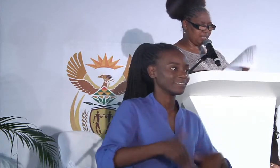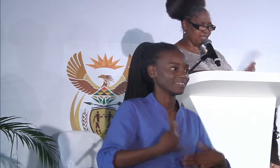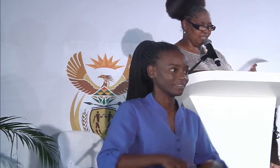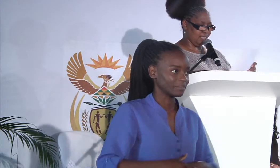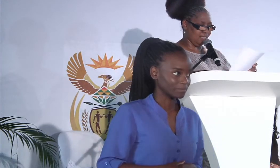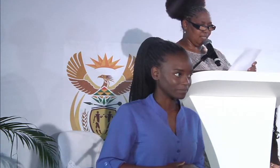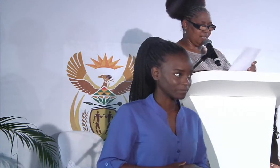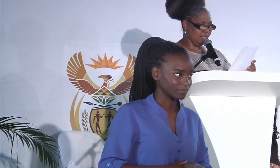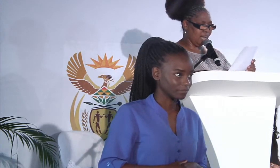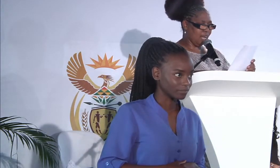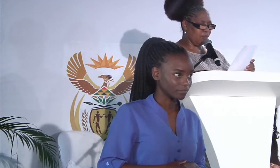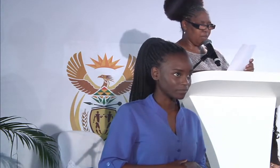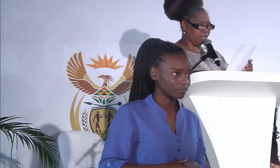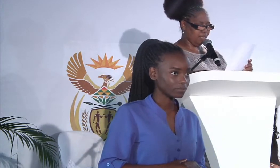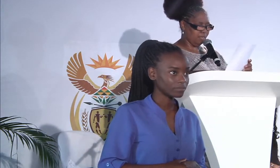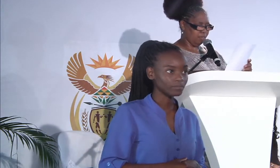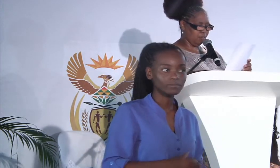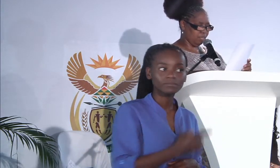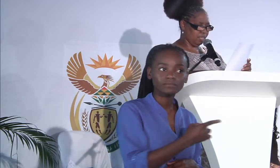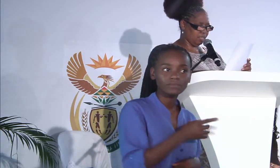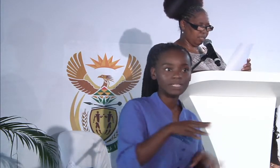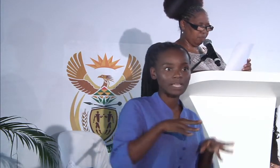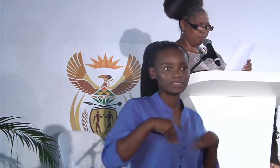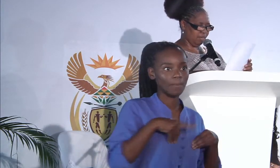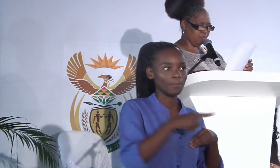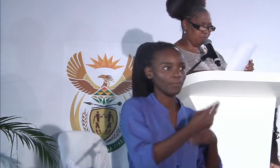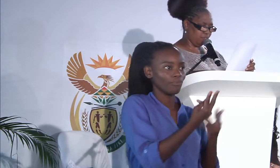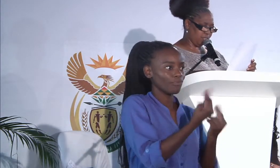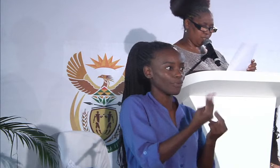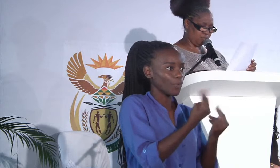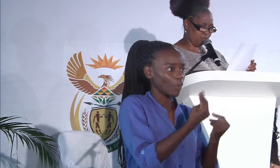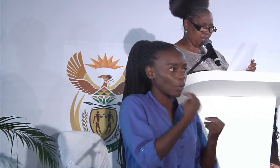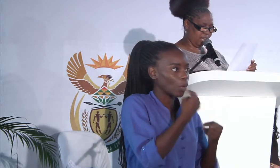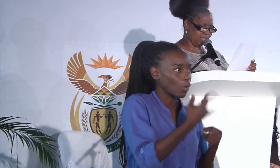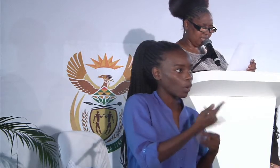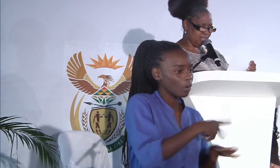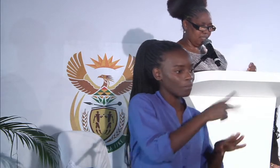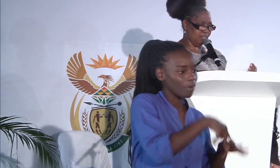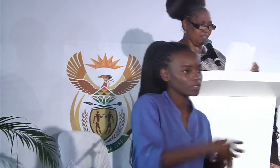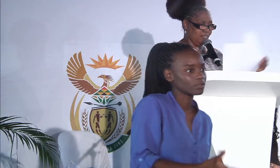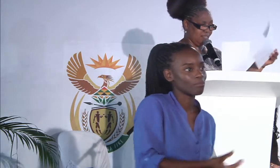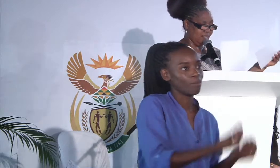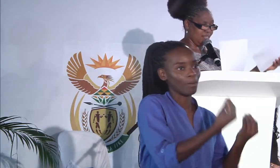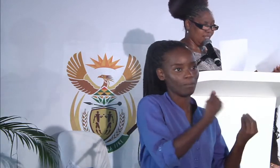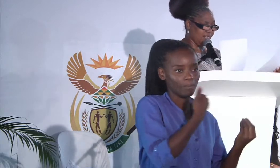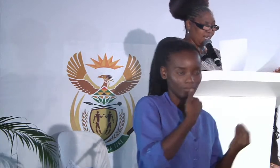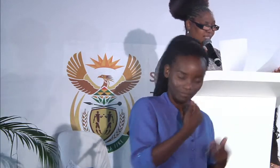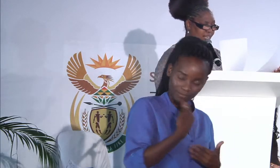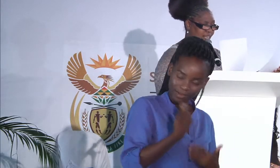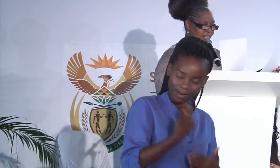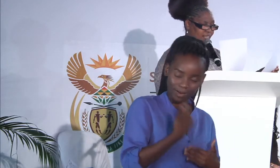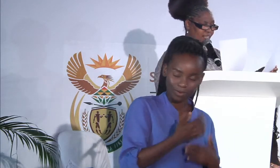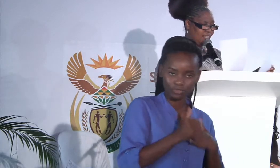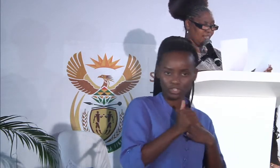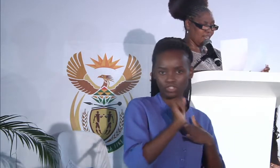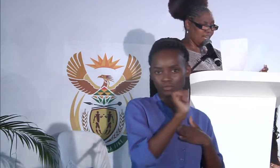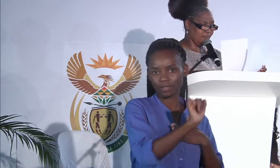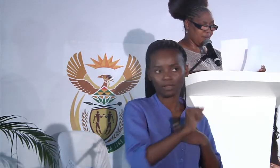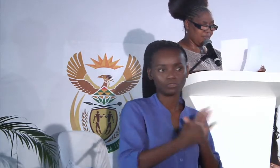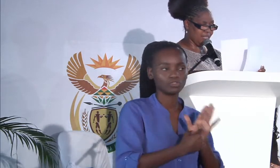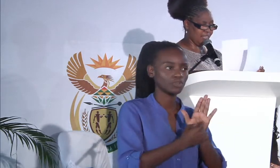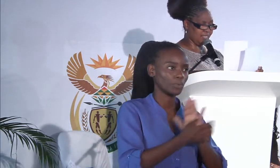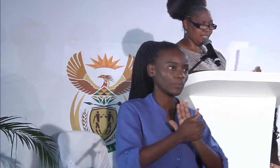spaces and allowing your leadership and your voice to be heard. Gentate,